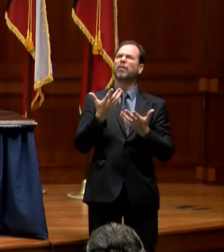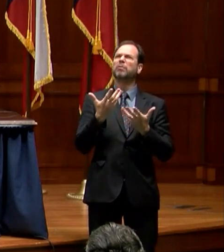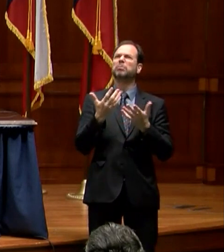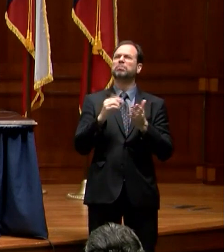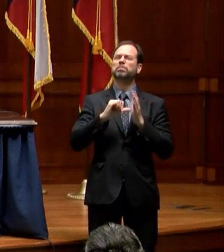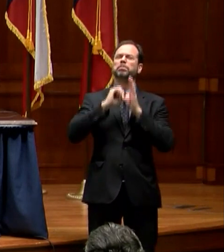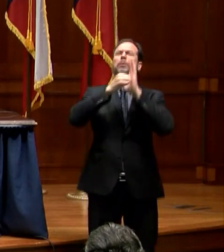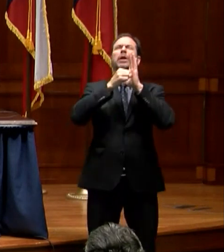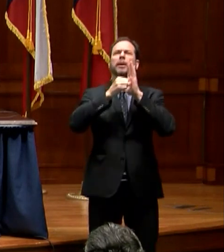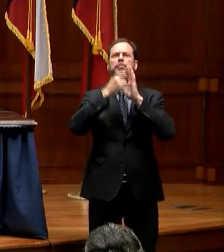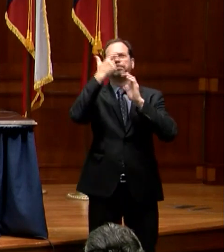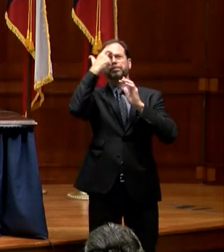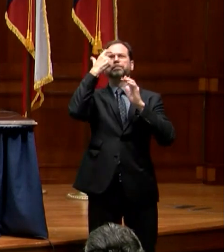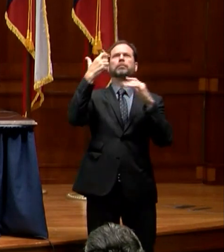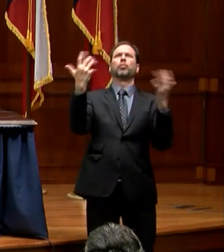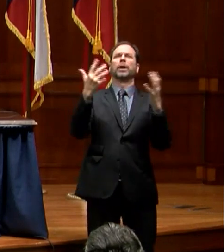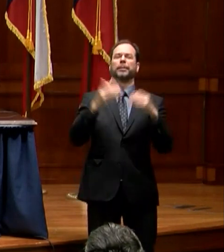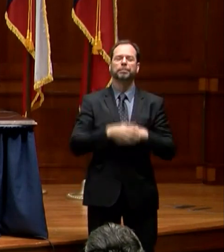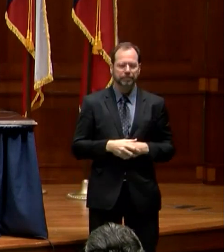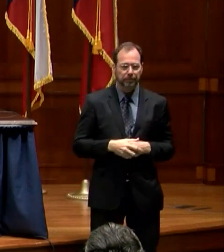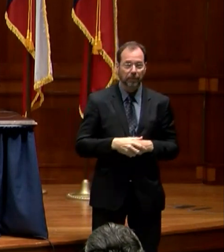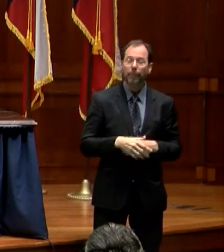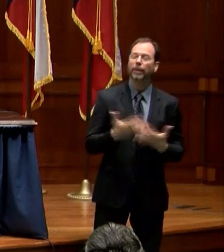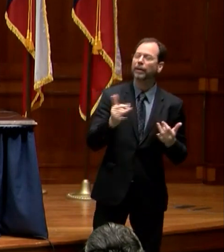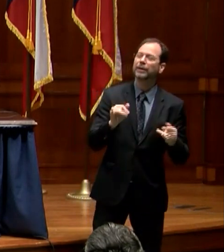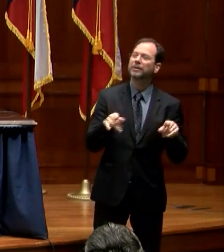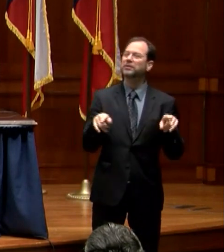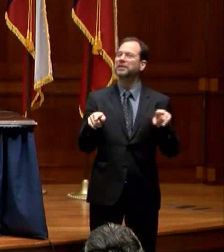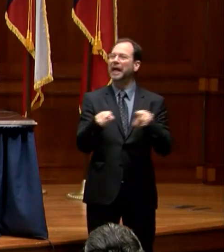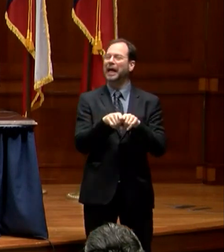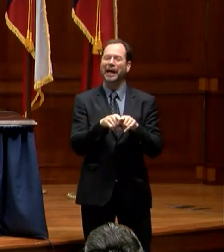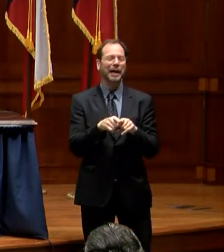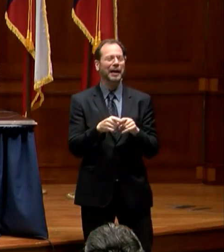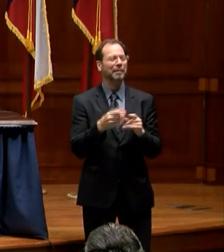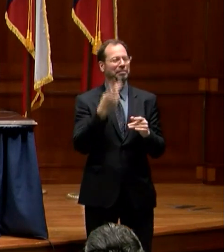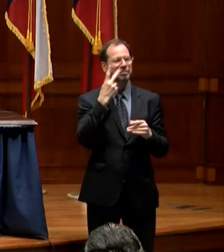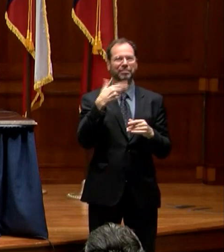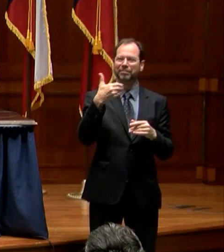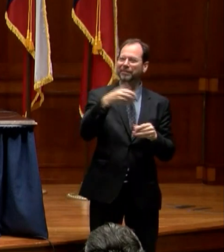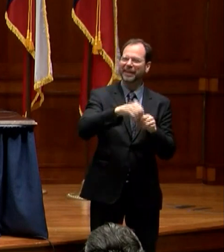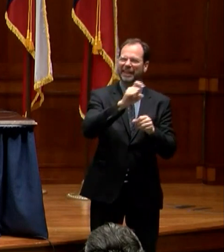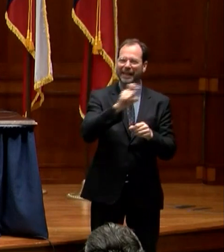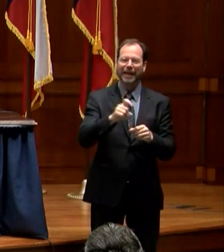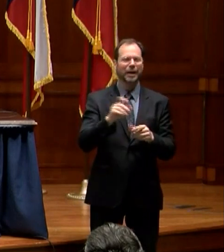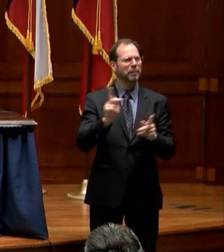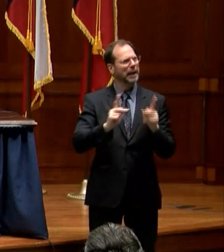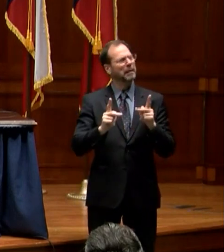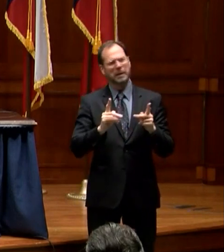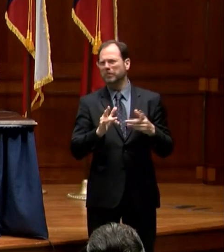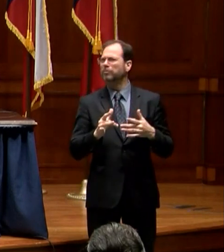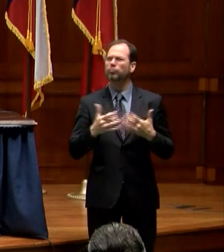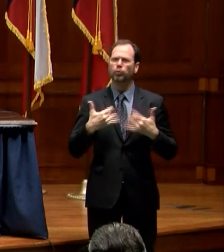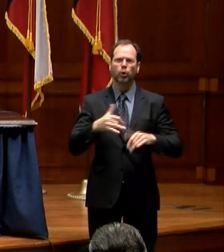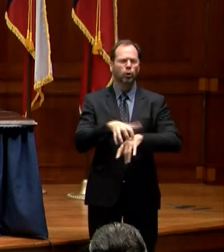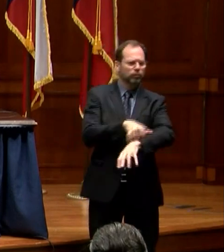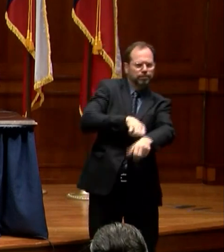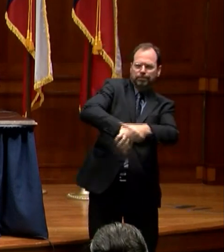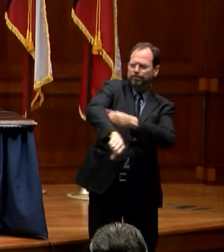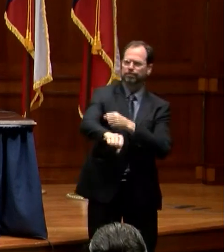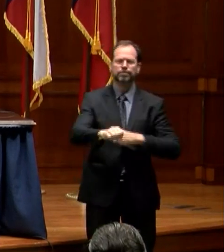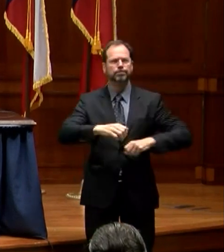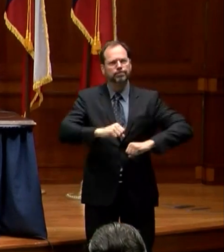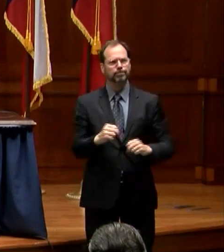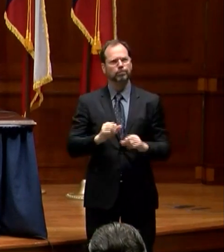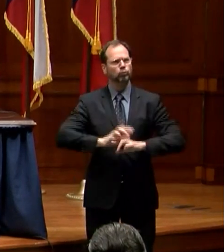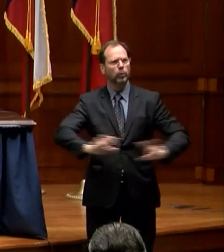different communities? You know, it's the same thing that I always see in Texas at times like this, and there's a sense of resiliency. People